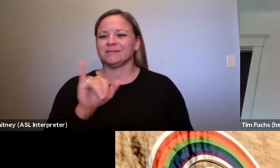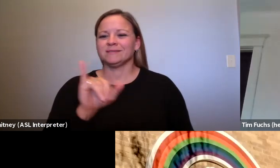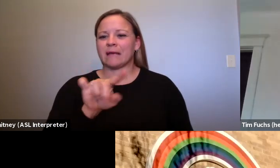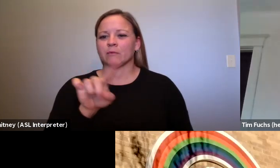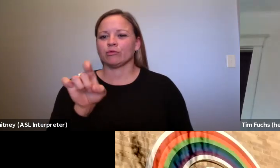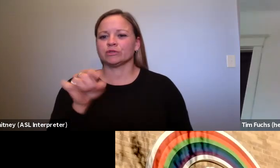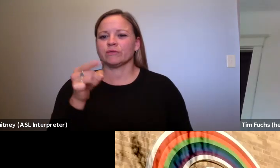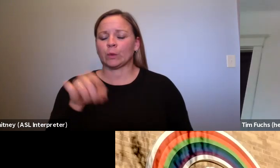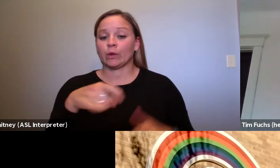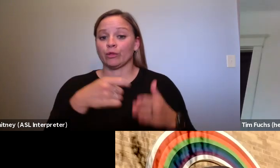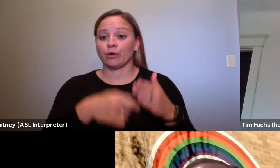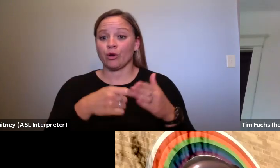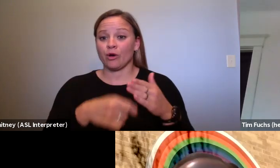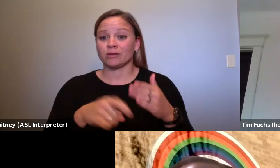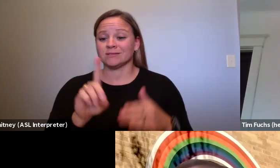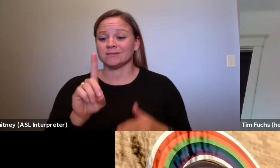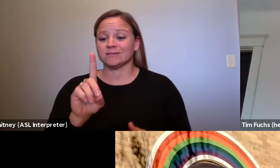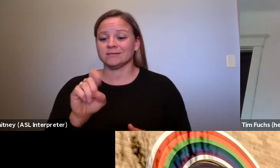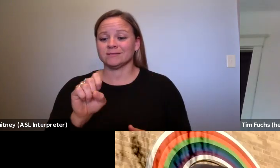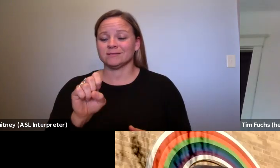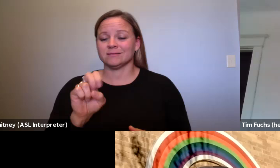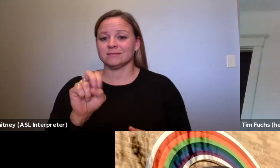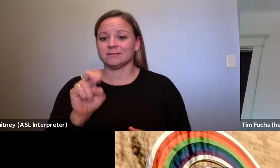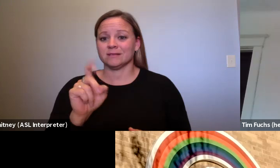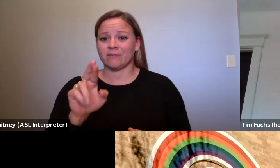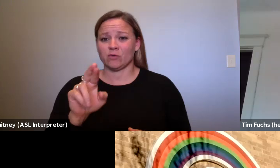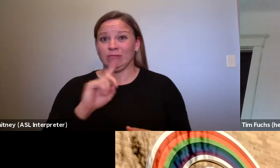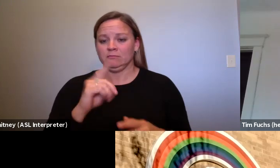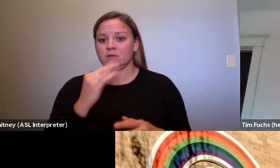The costs in the Denver area and really Colorado